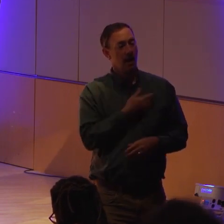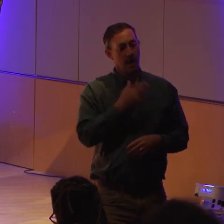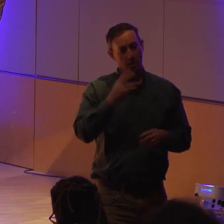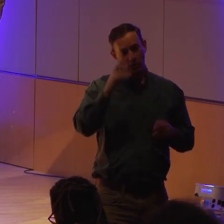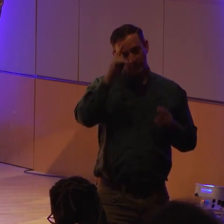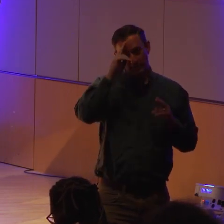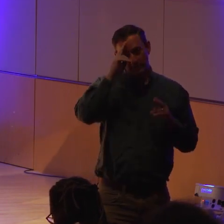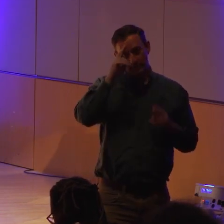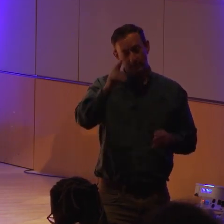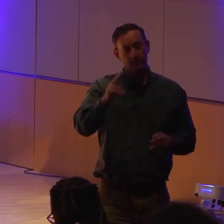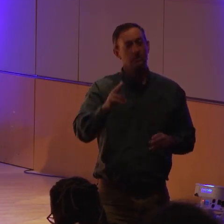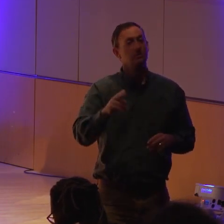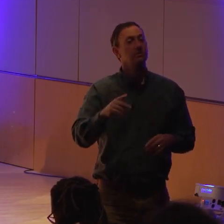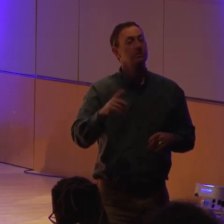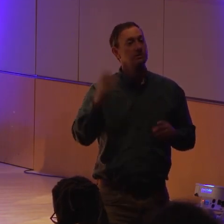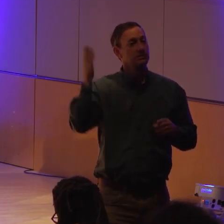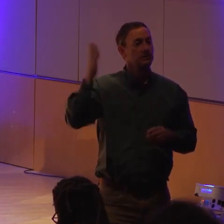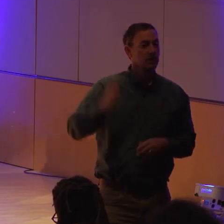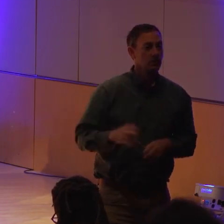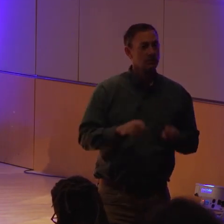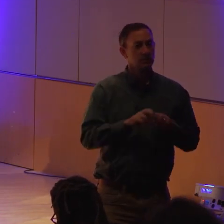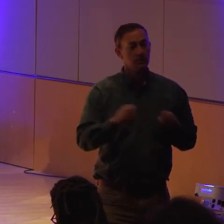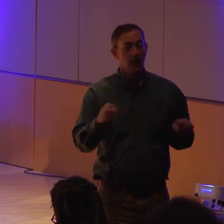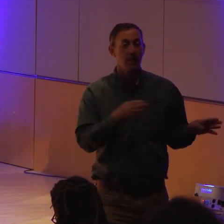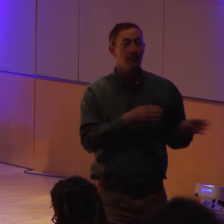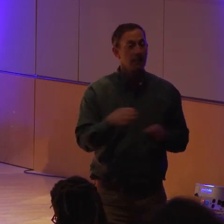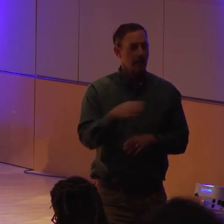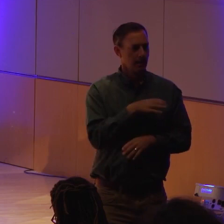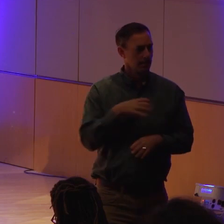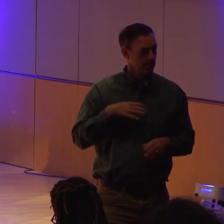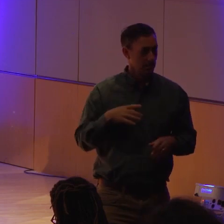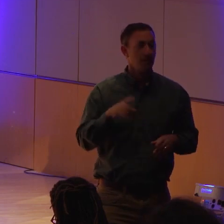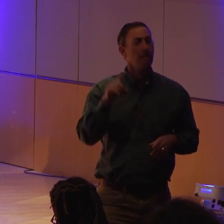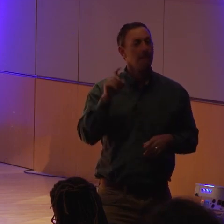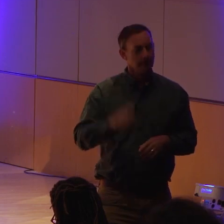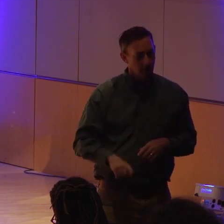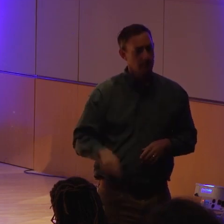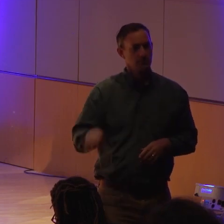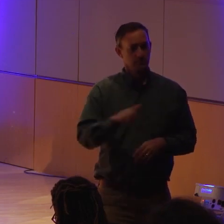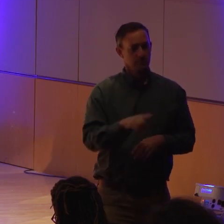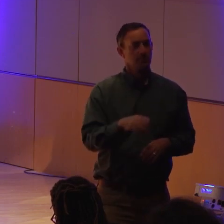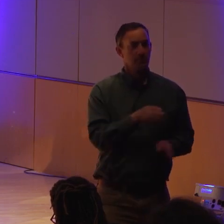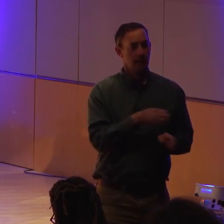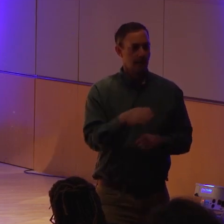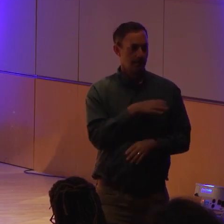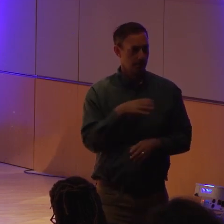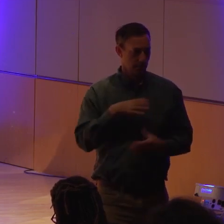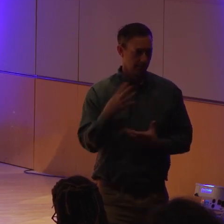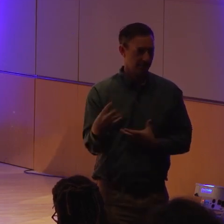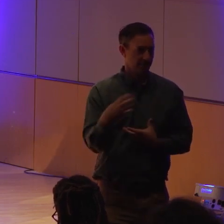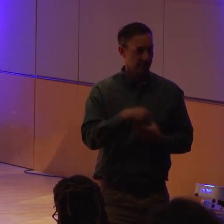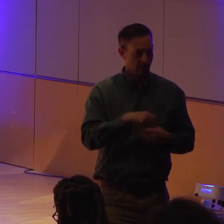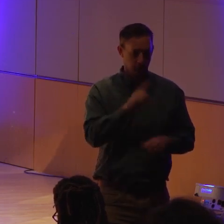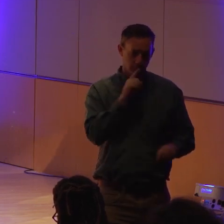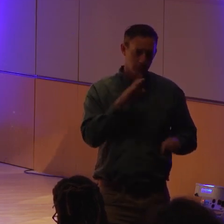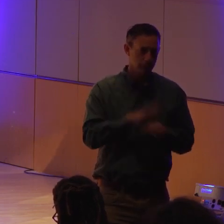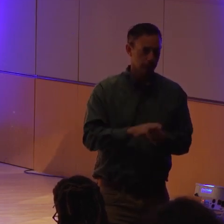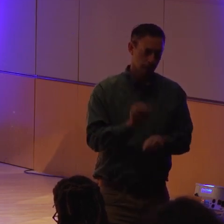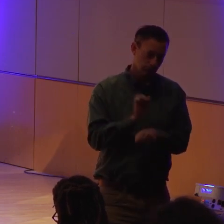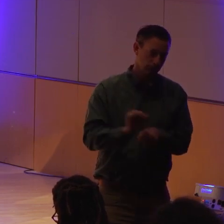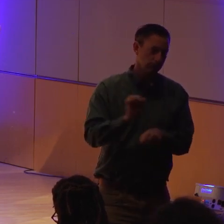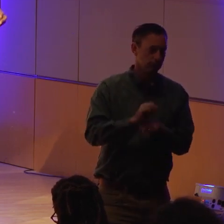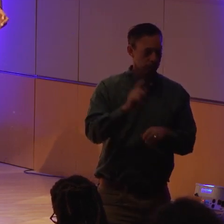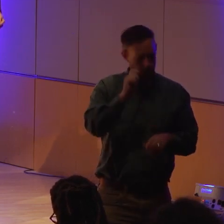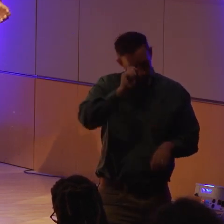panel, our Planning Committee. We could not do this without the dedication of the Planning Committee. And so we want to acknowledge them as